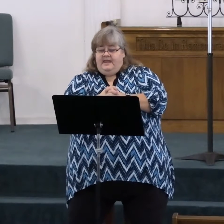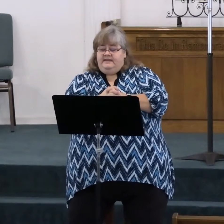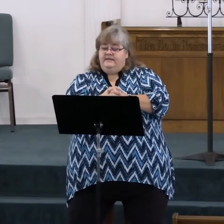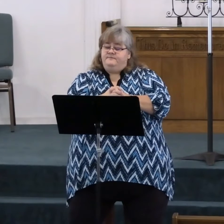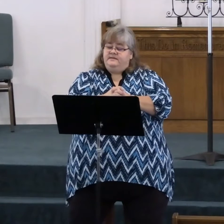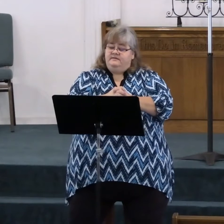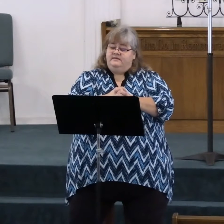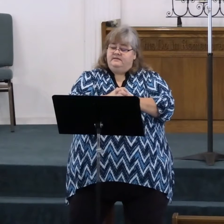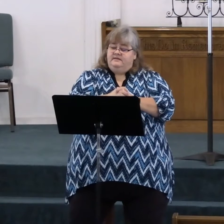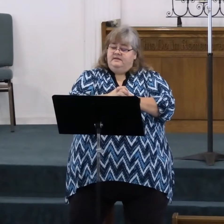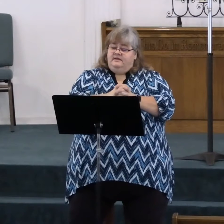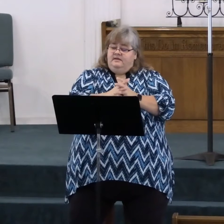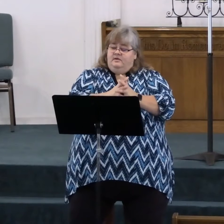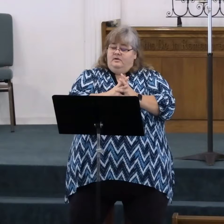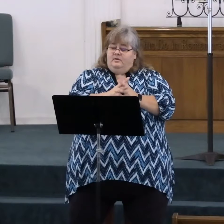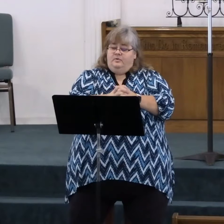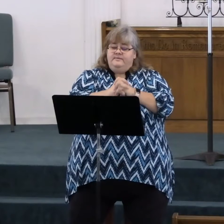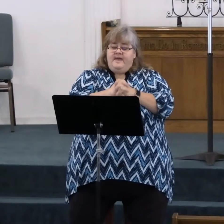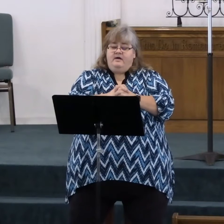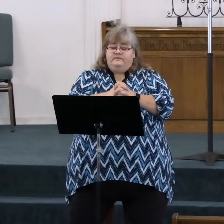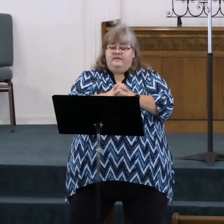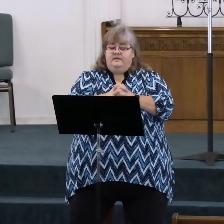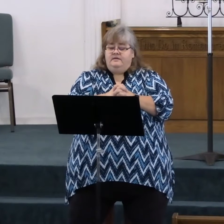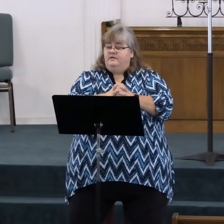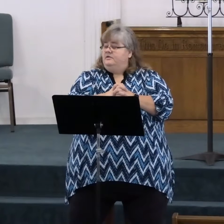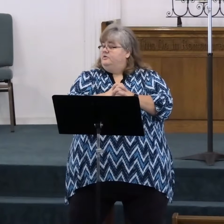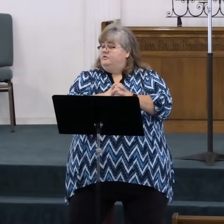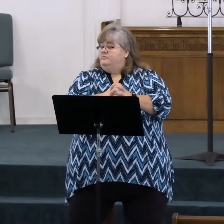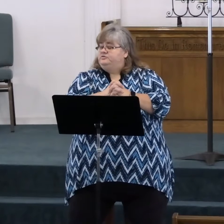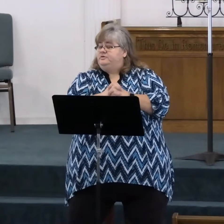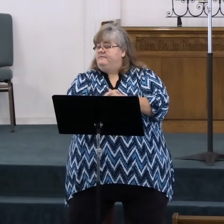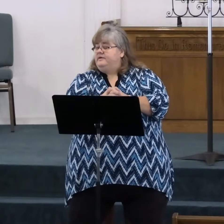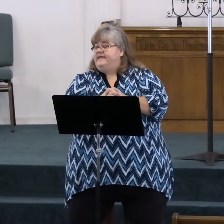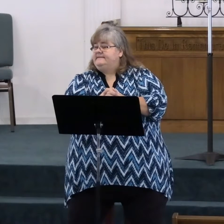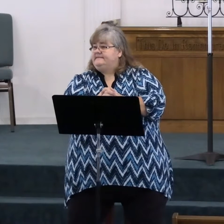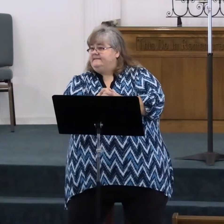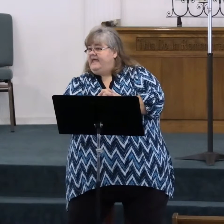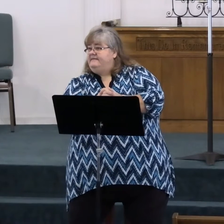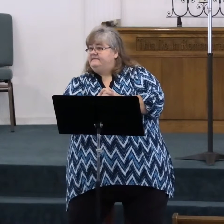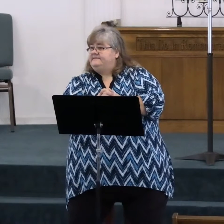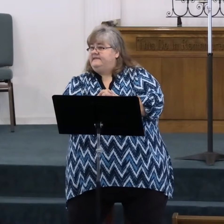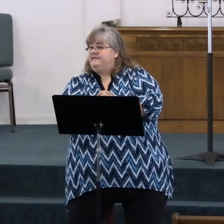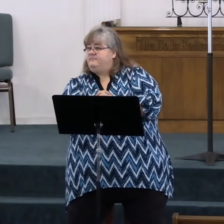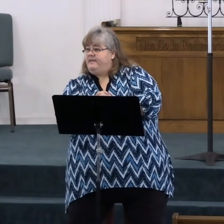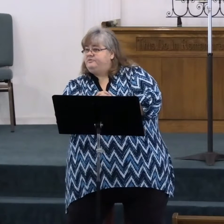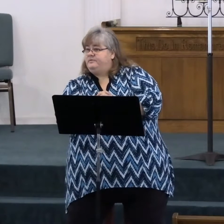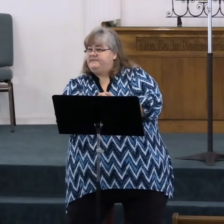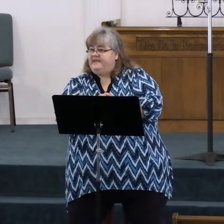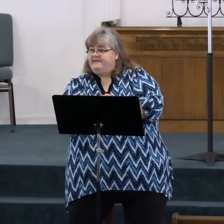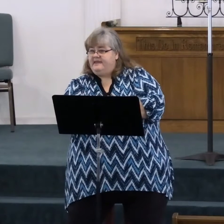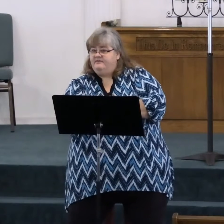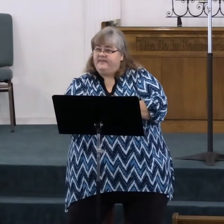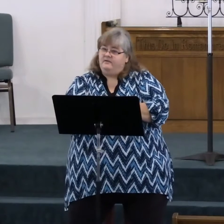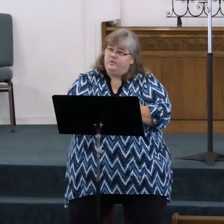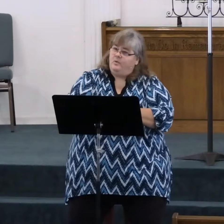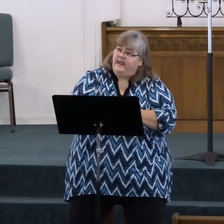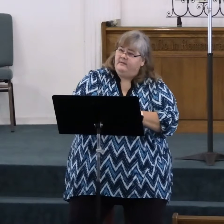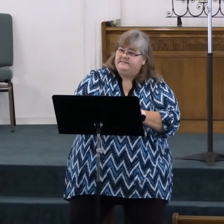And even, what about, would you ever guess today that the Ten Commandments would be taken out of the county courthouse?